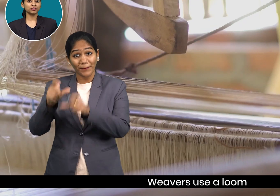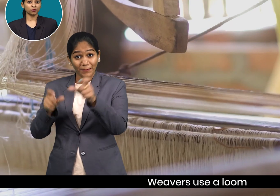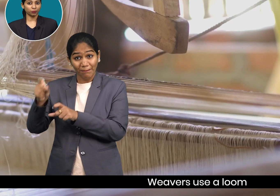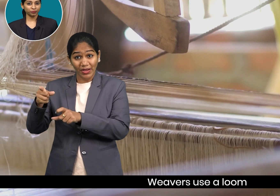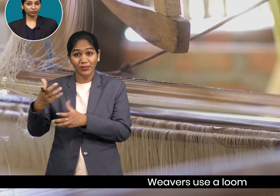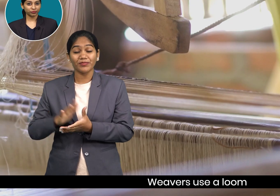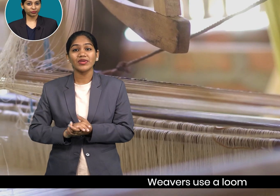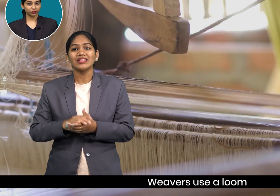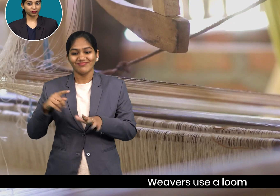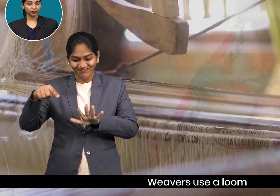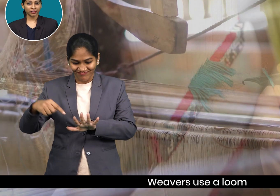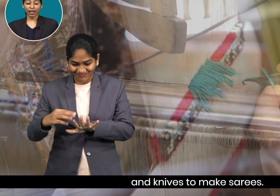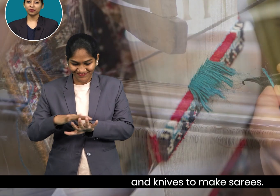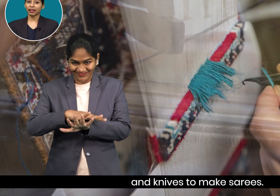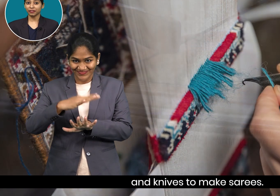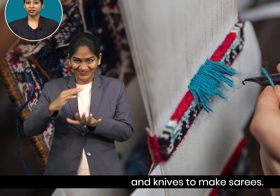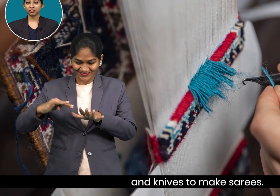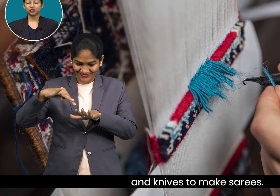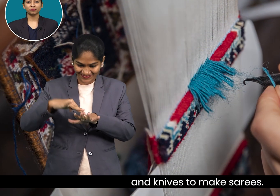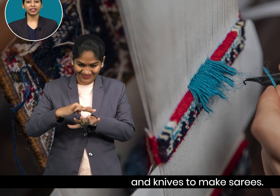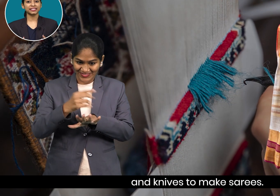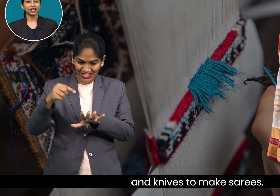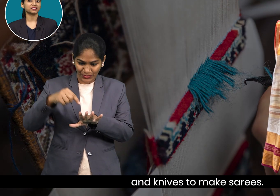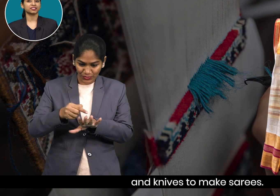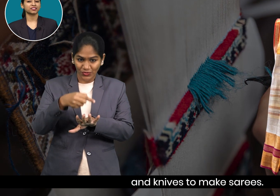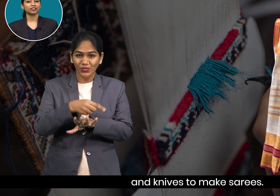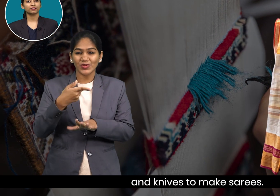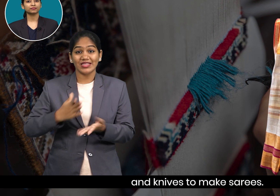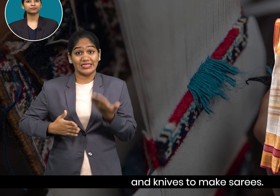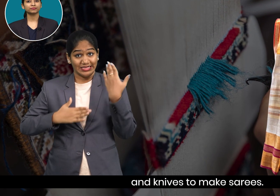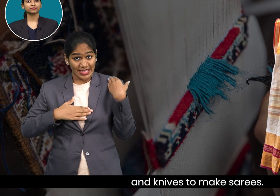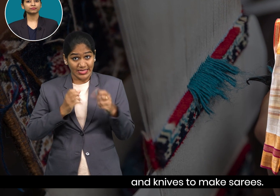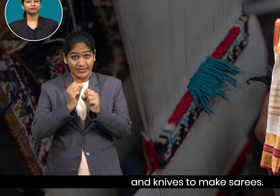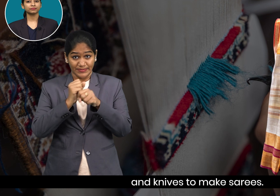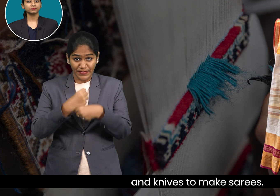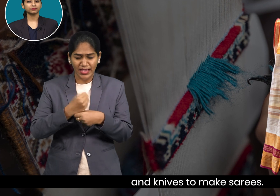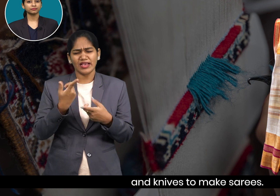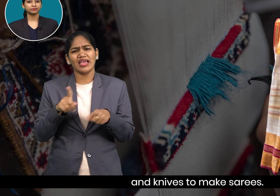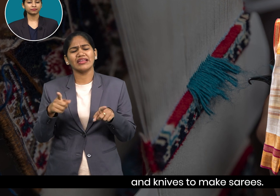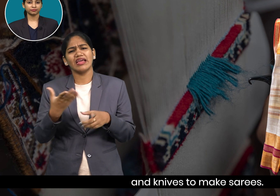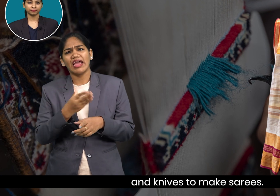Weavers use a loom and knives to make saris.